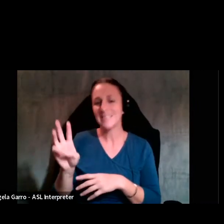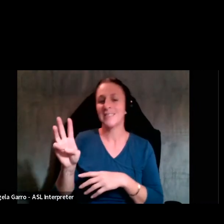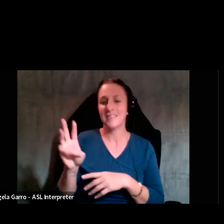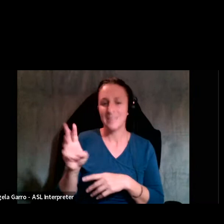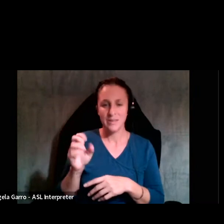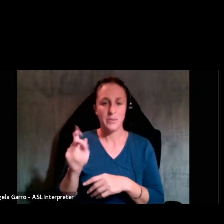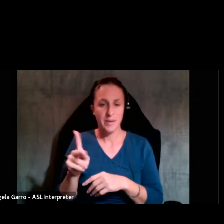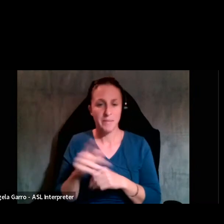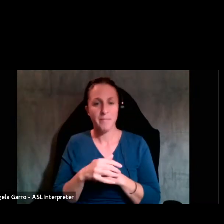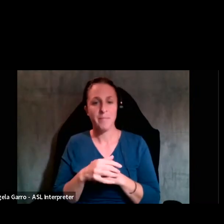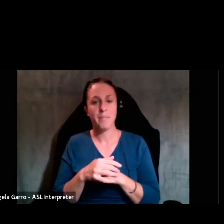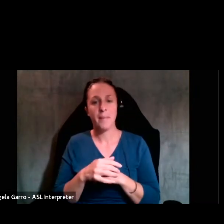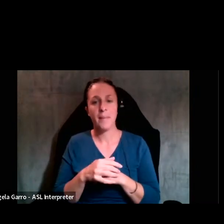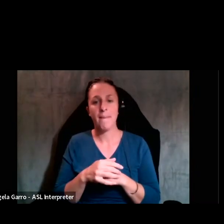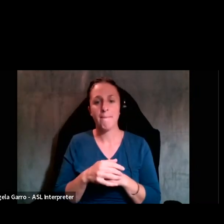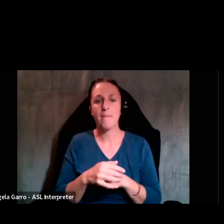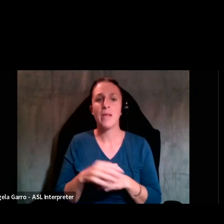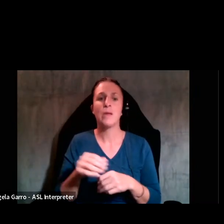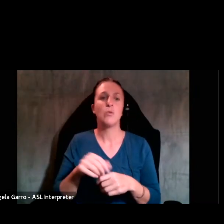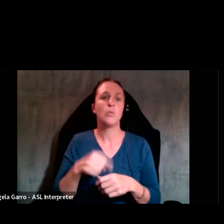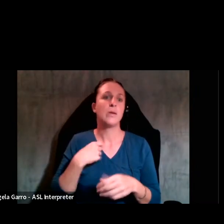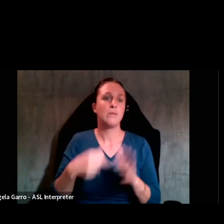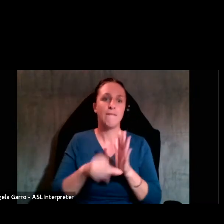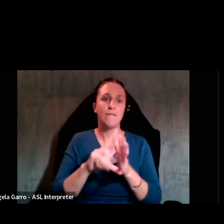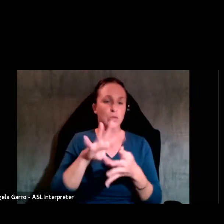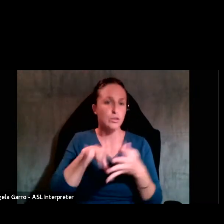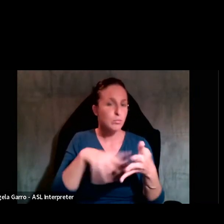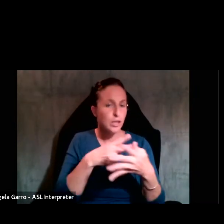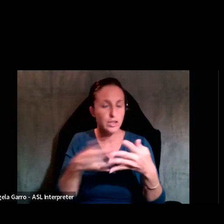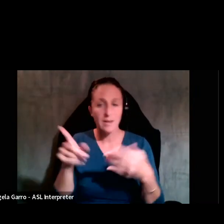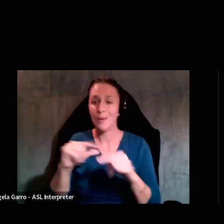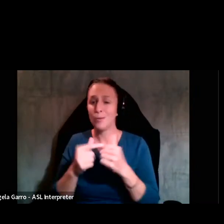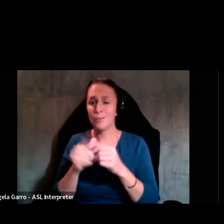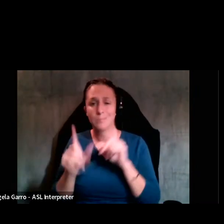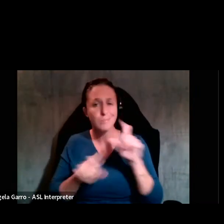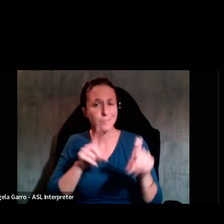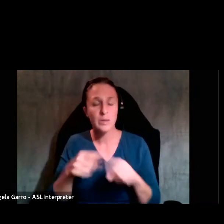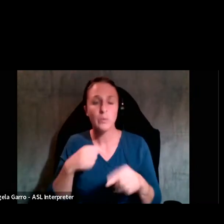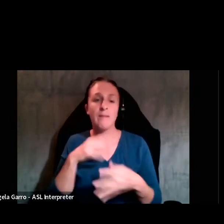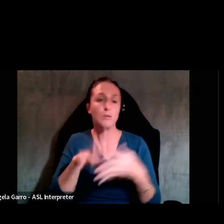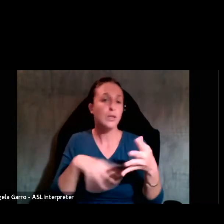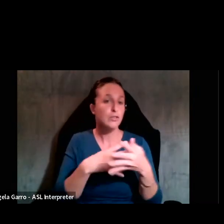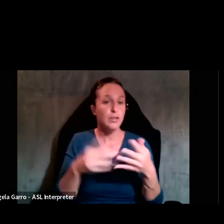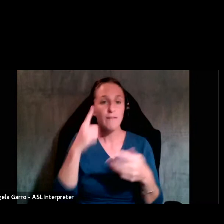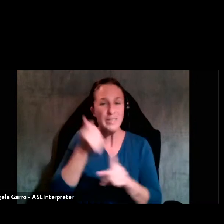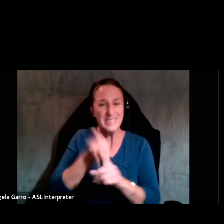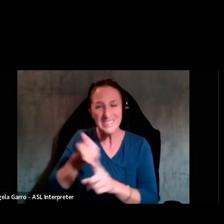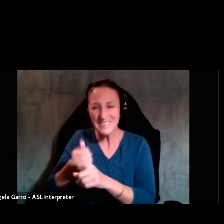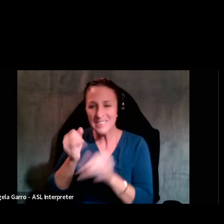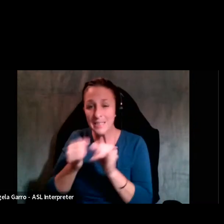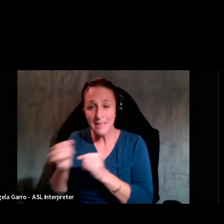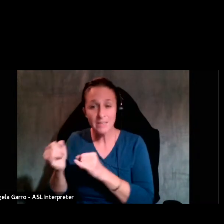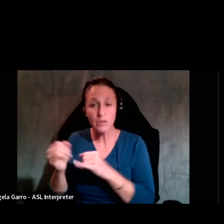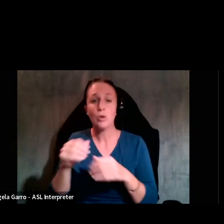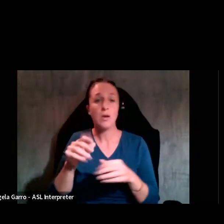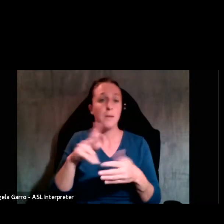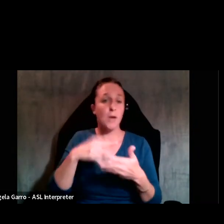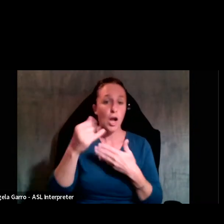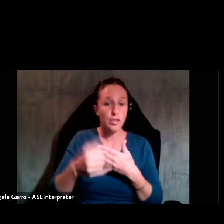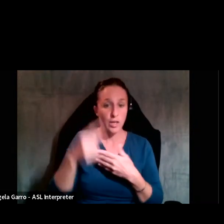then we review spreadsheets, and that group asks us a lot of questions. So we have spreadsheets for each individual project at all school sites for Measure